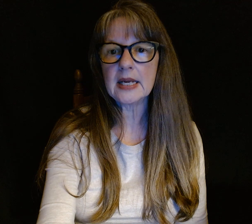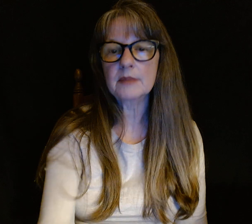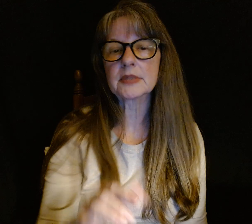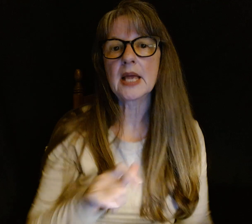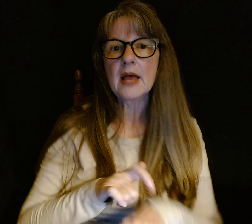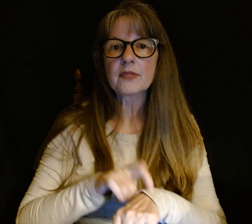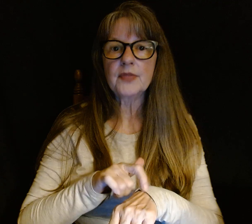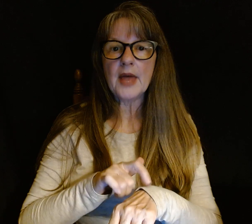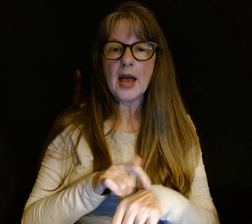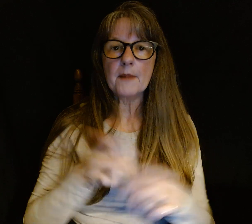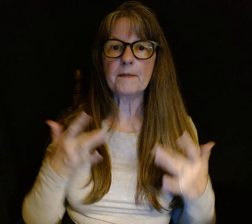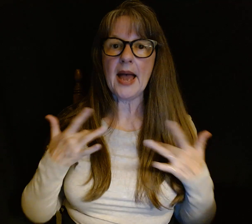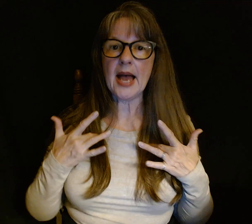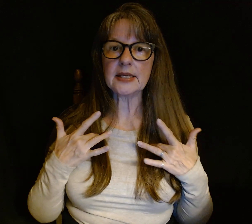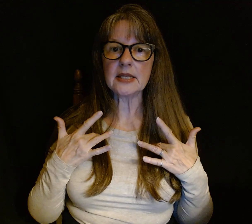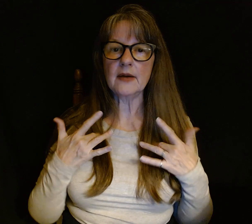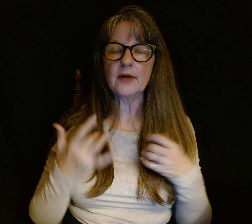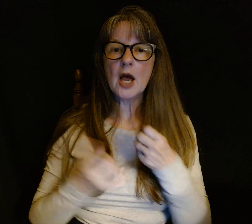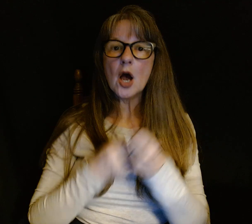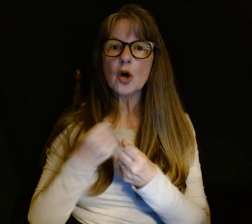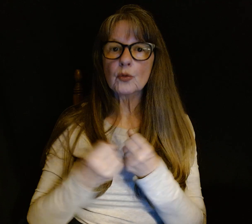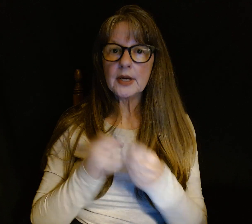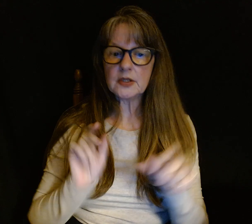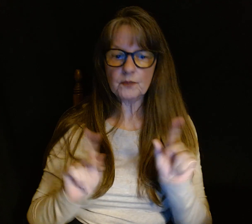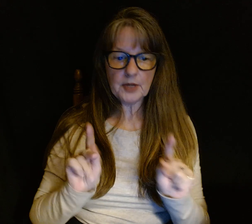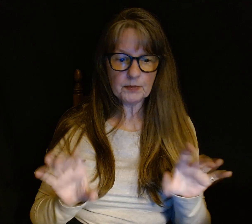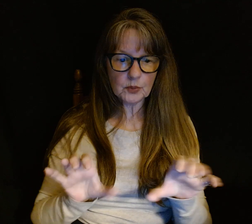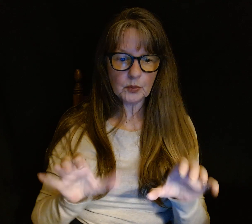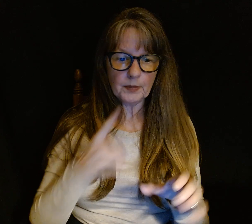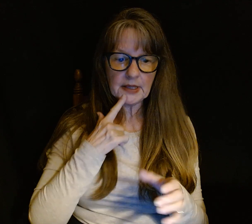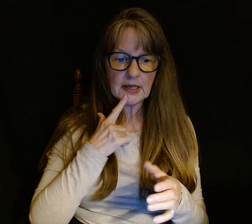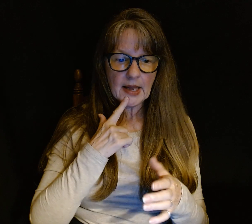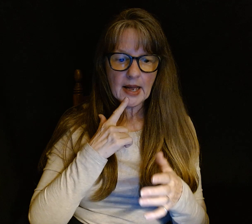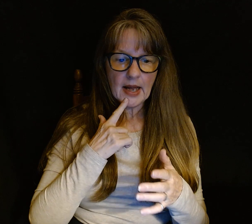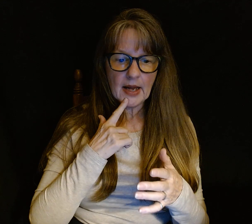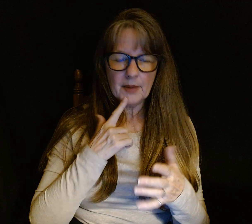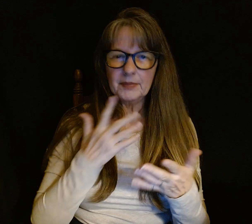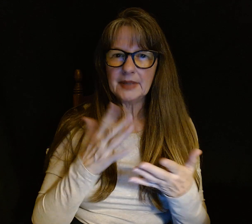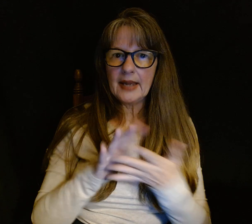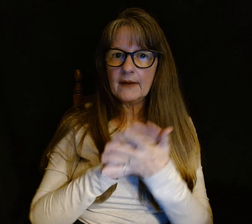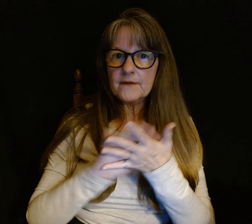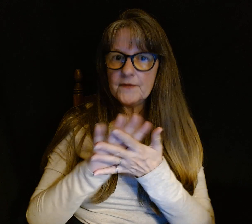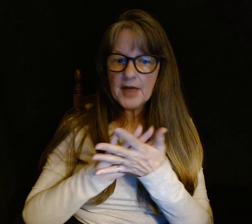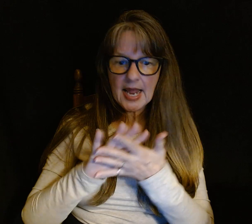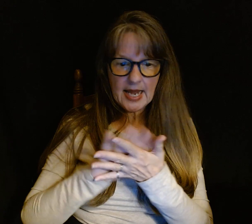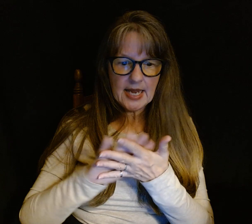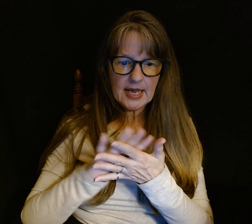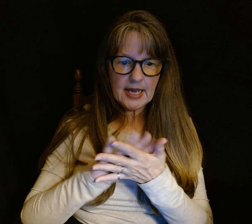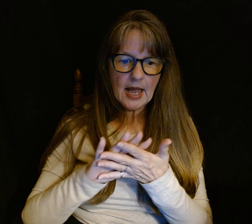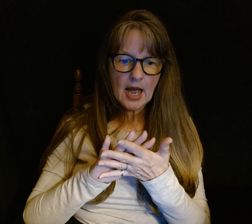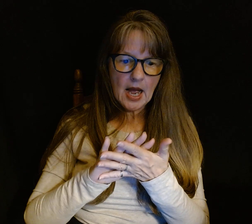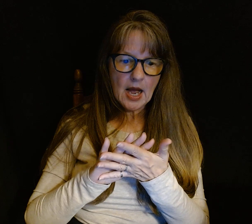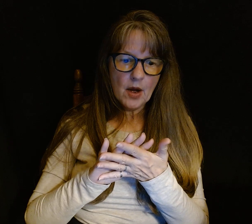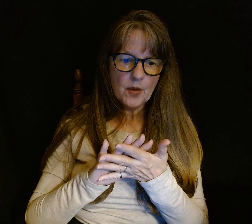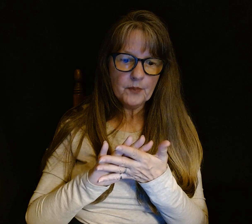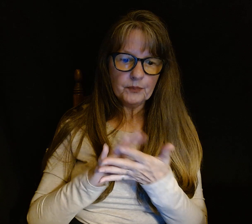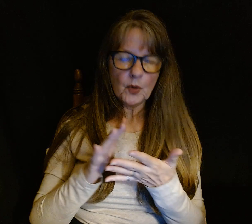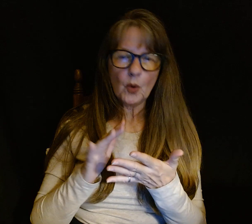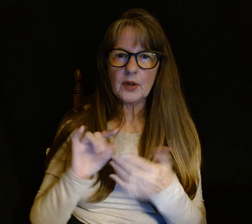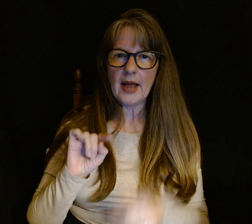times that passive aggressive people will be like vague, or they'll have these